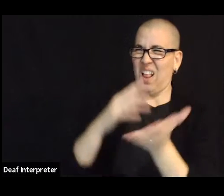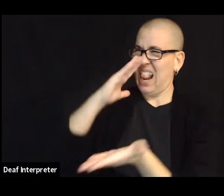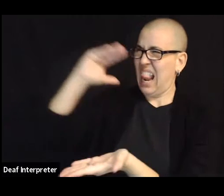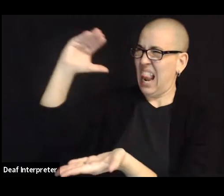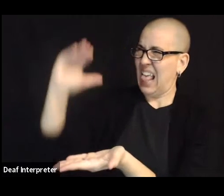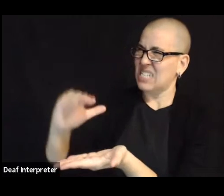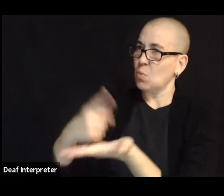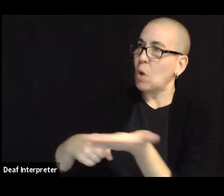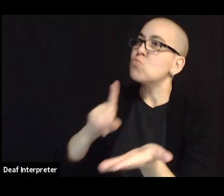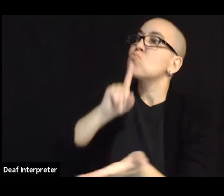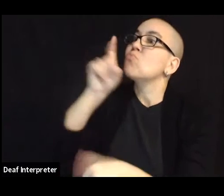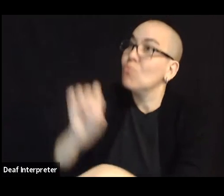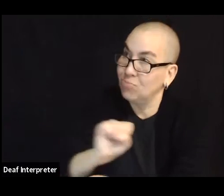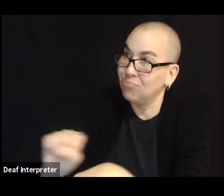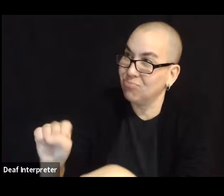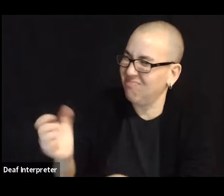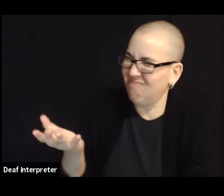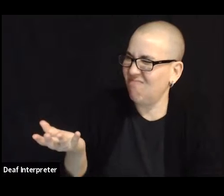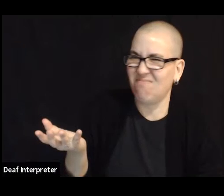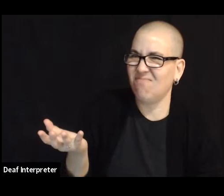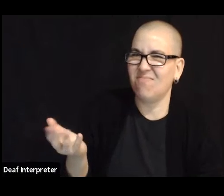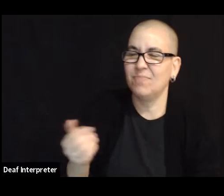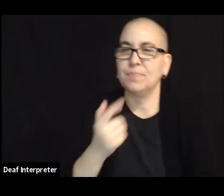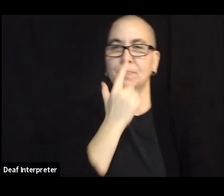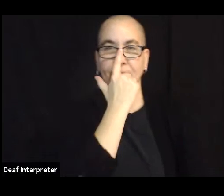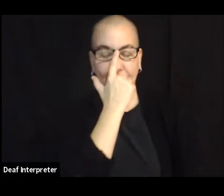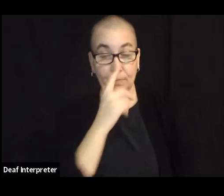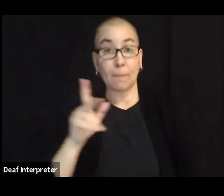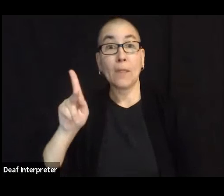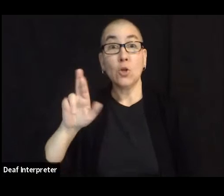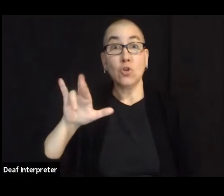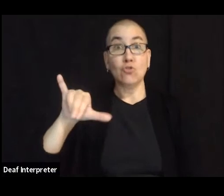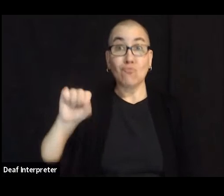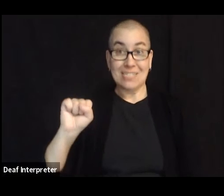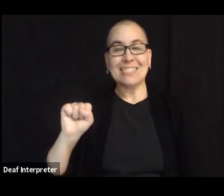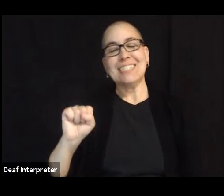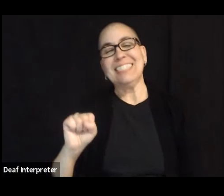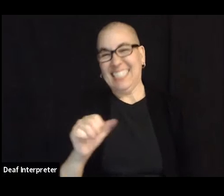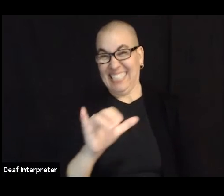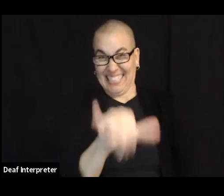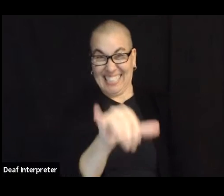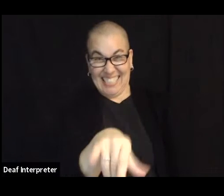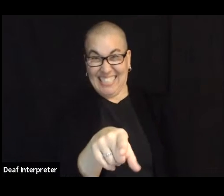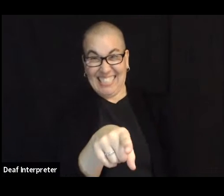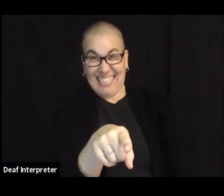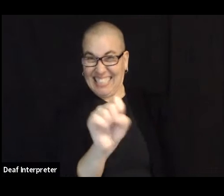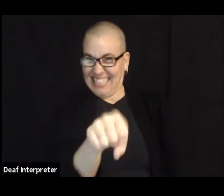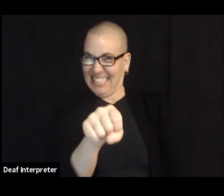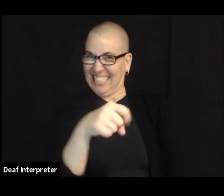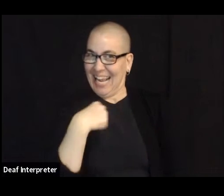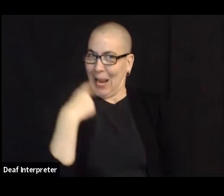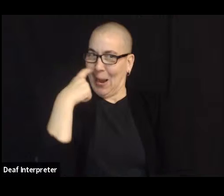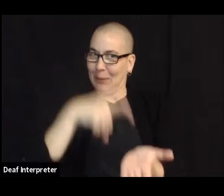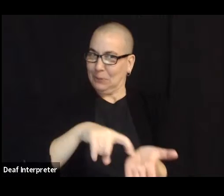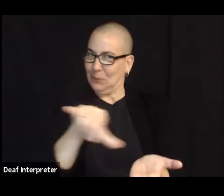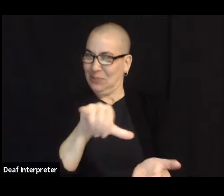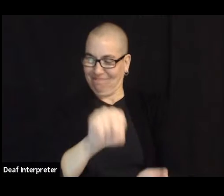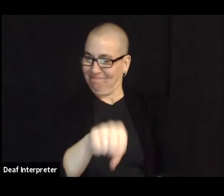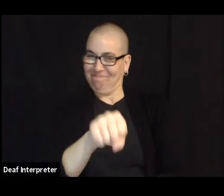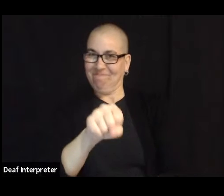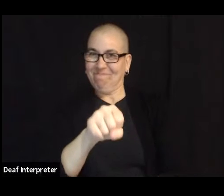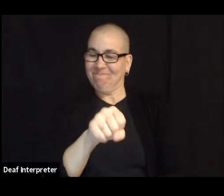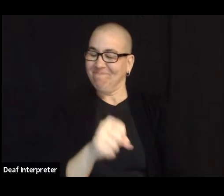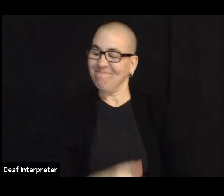Thanks, Jeremy. Yes, I mean, we certainly caught that message. One of the things that was described was that they were planning